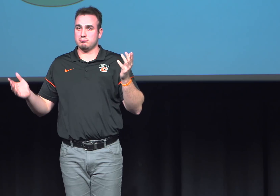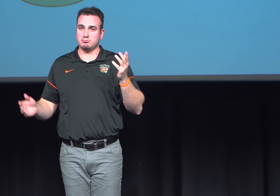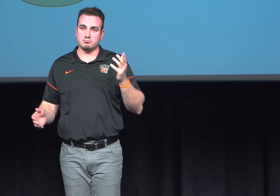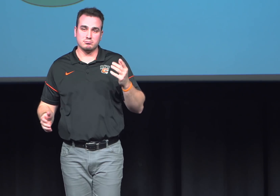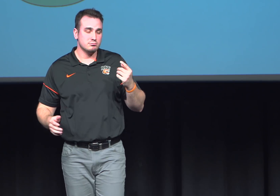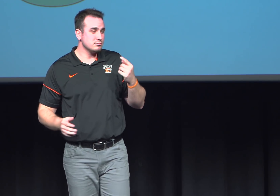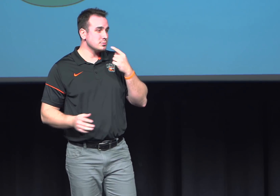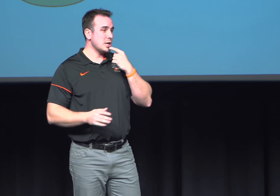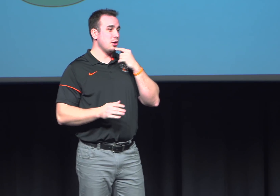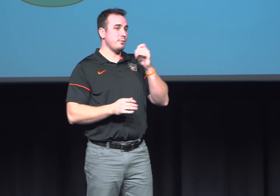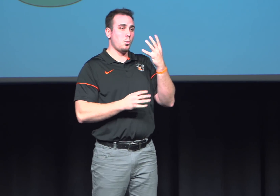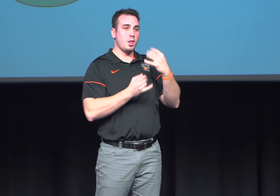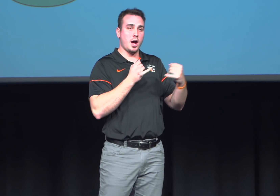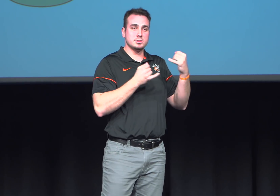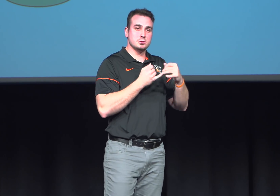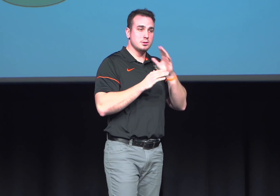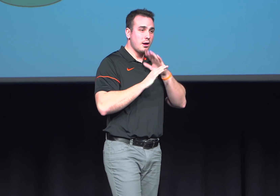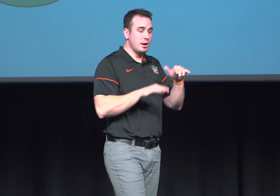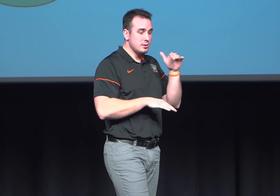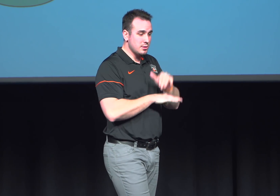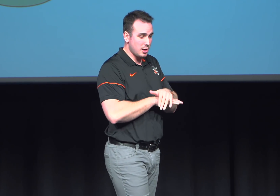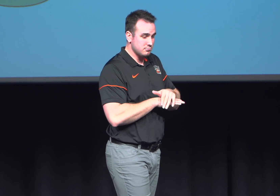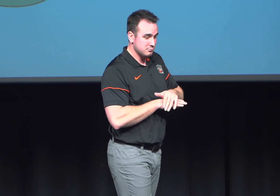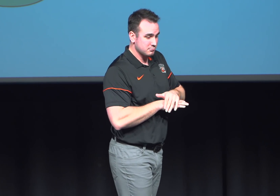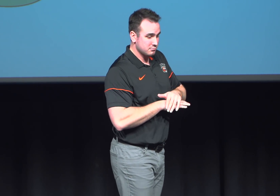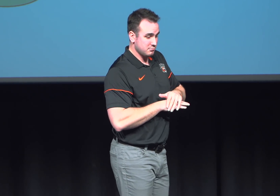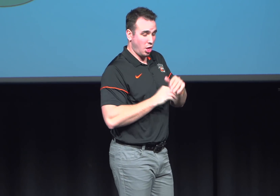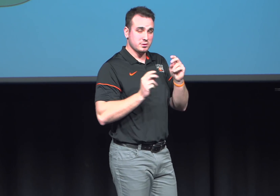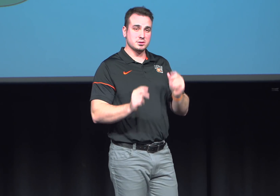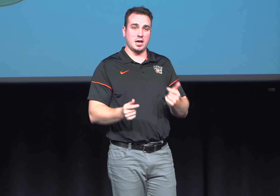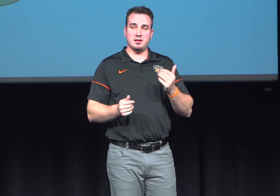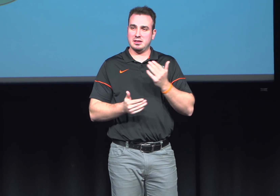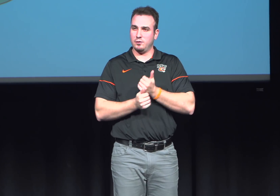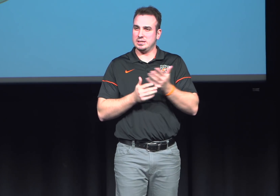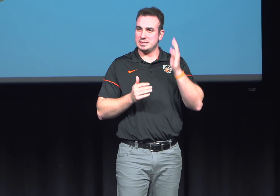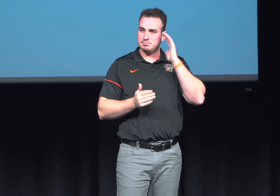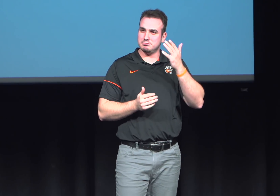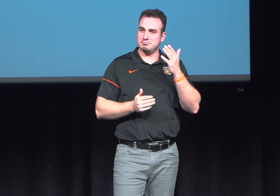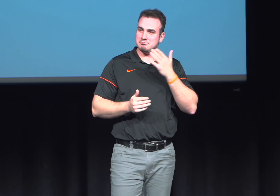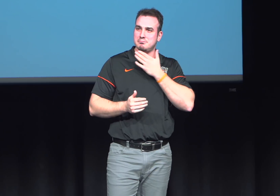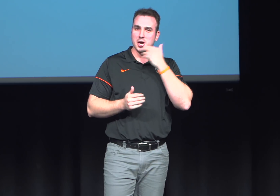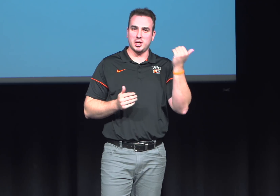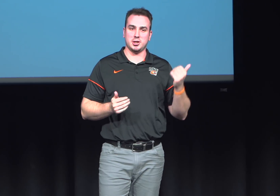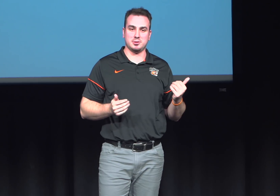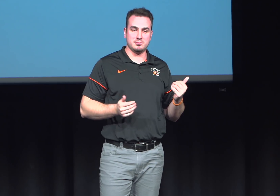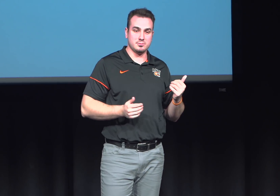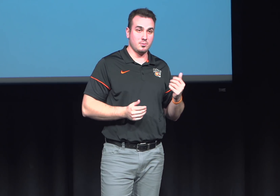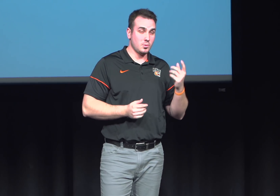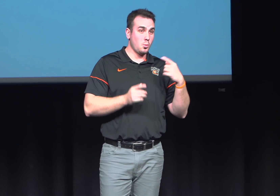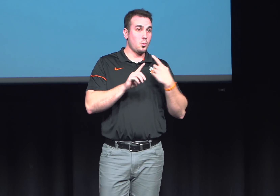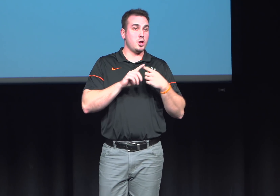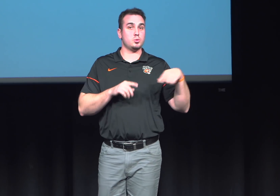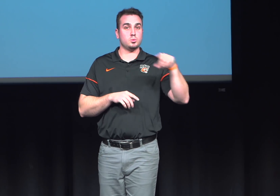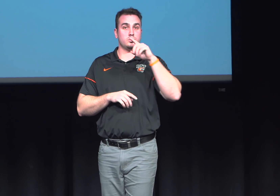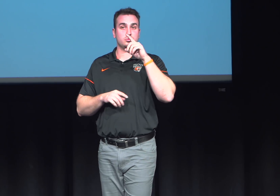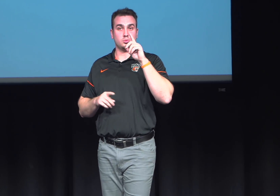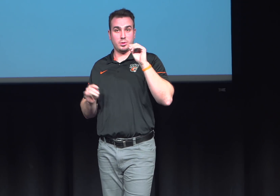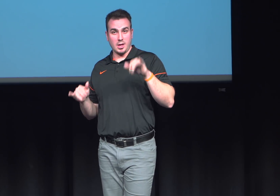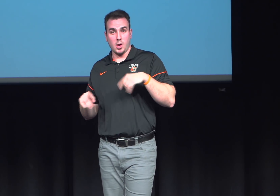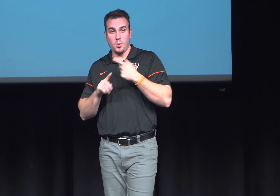0. Say those 4 lines: silent night, holy night, all is calm, all is bright, and then everything just